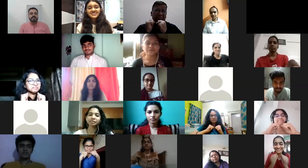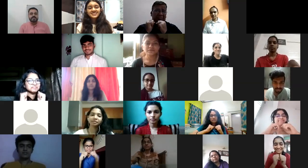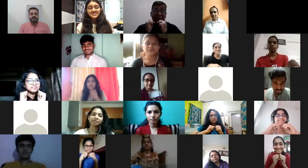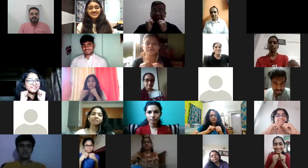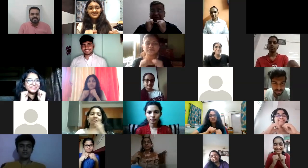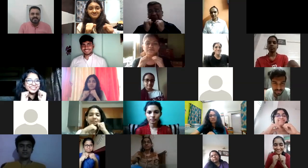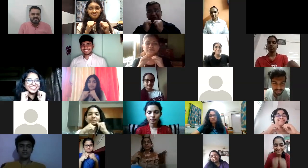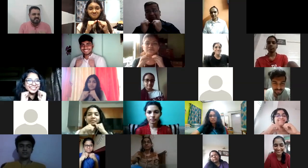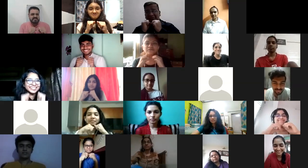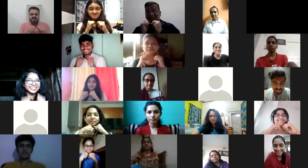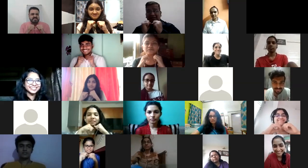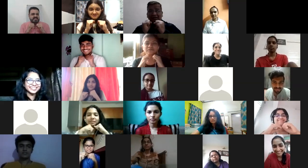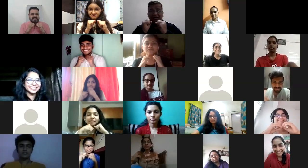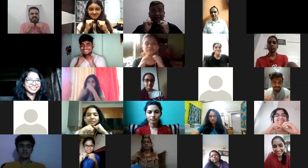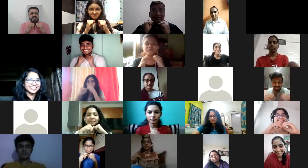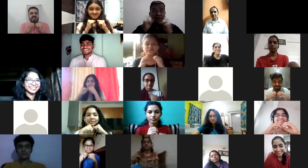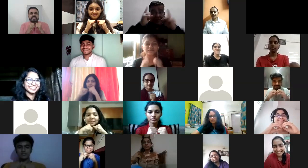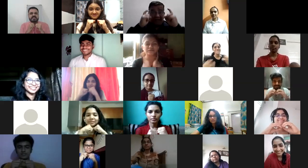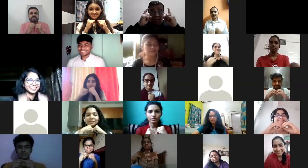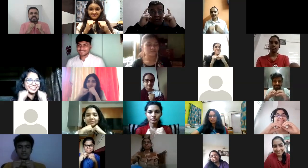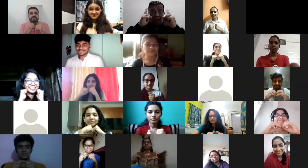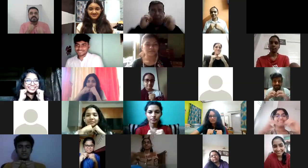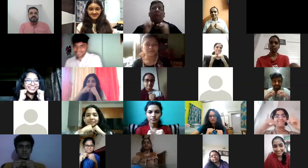Yeah. It's difficult.